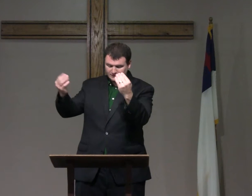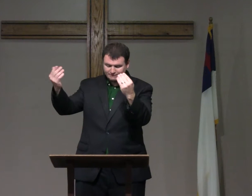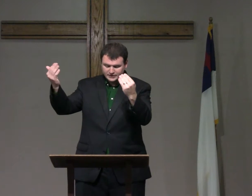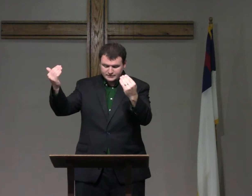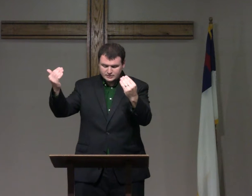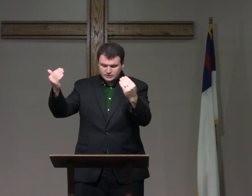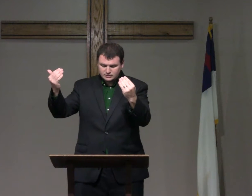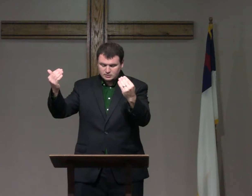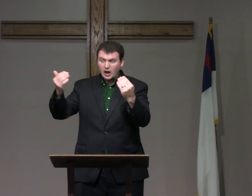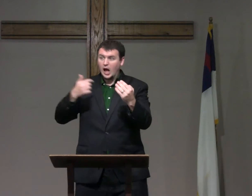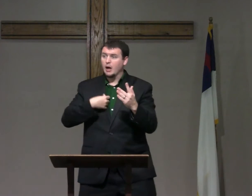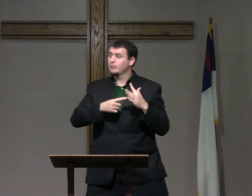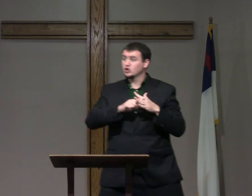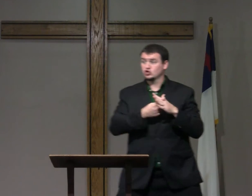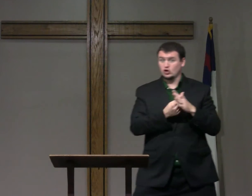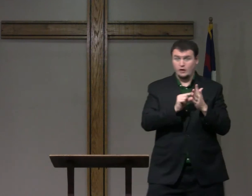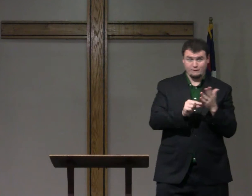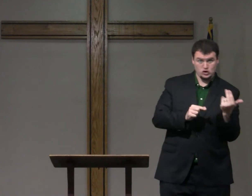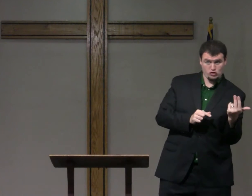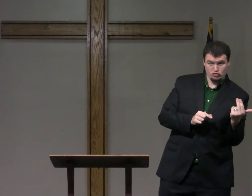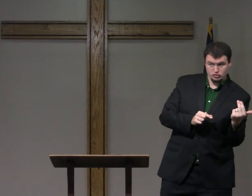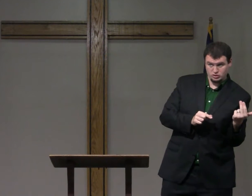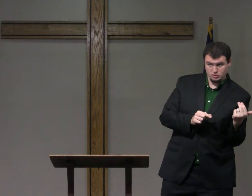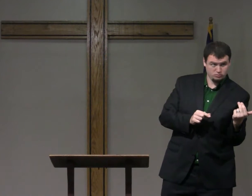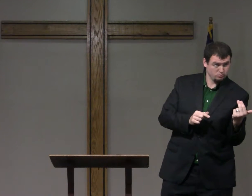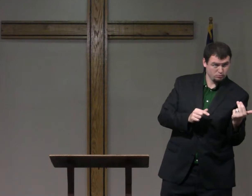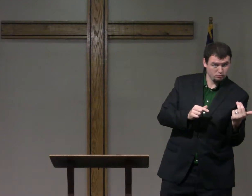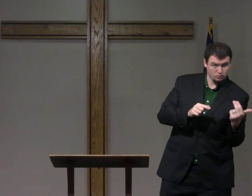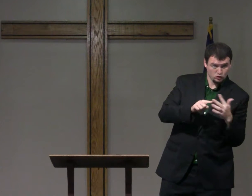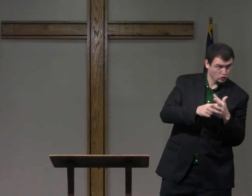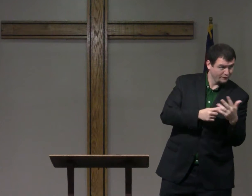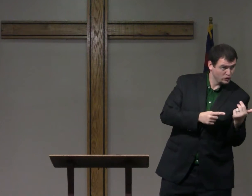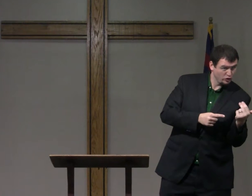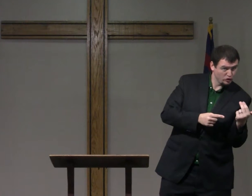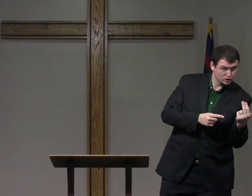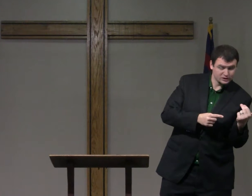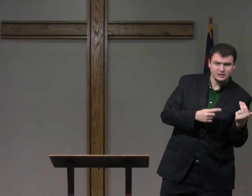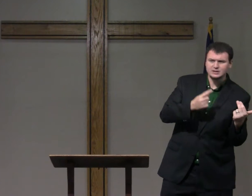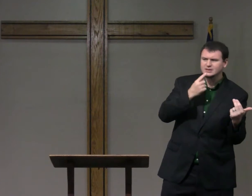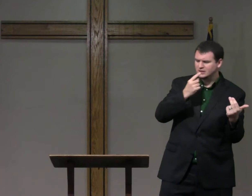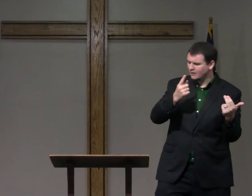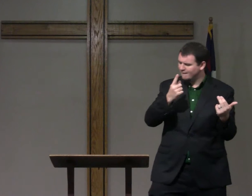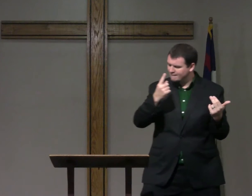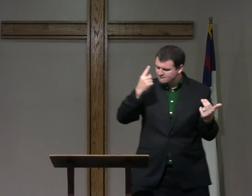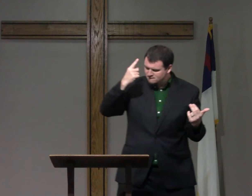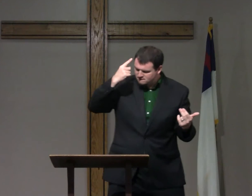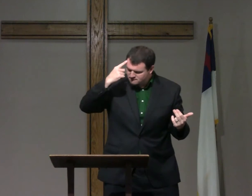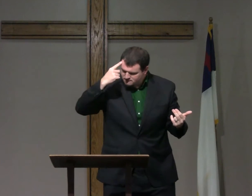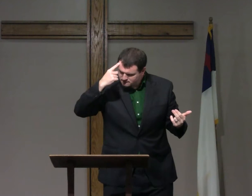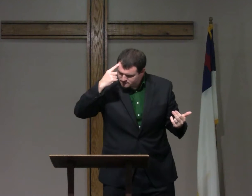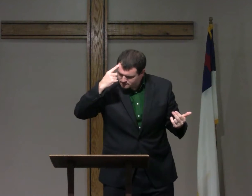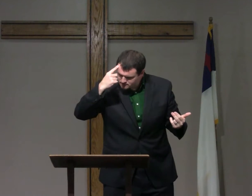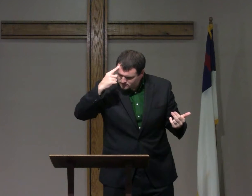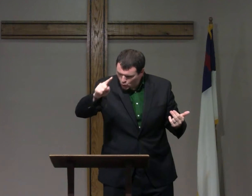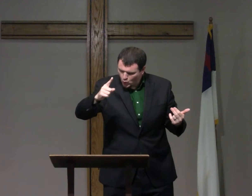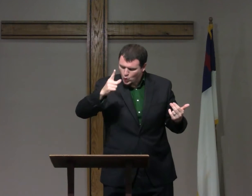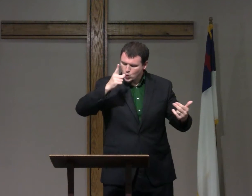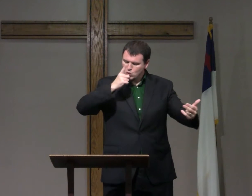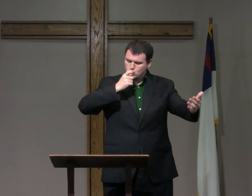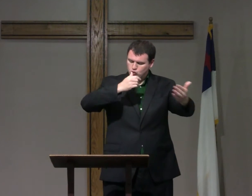Chapter 10, verses 14 and 15. I'm going to go ahead and start at verse 13, okay? 13. 14